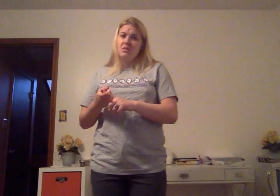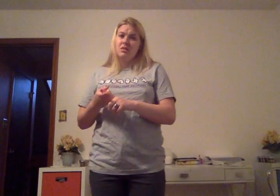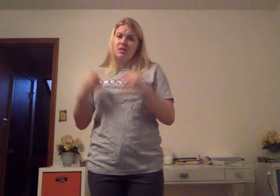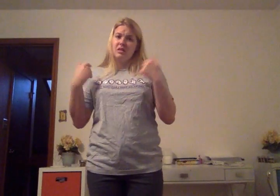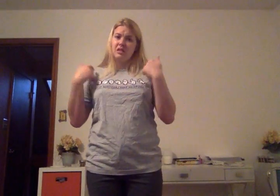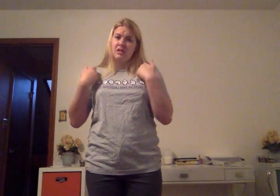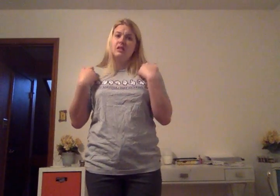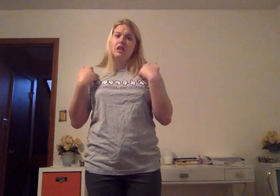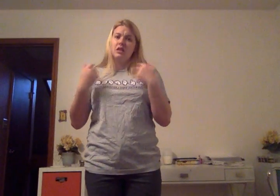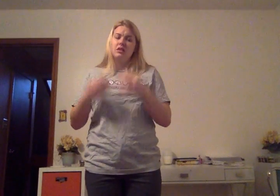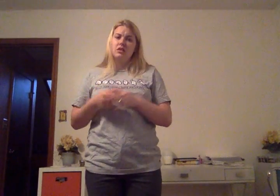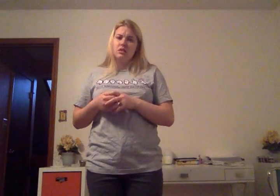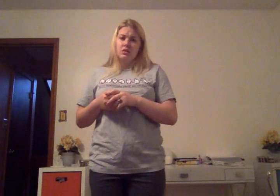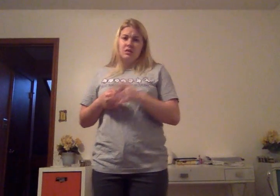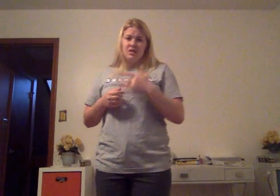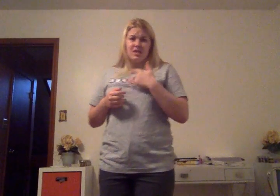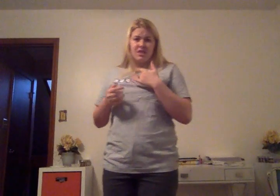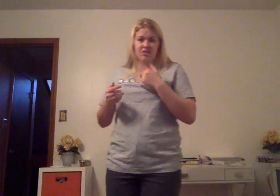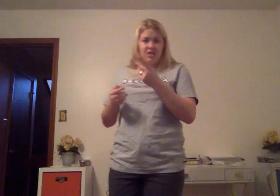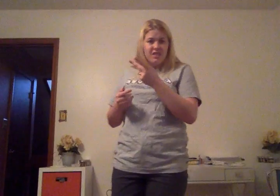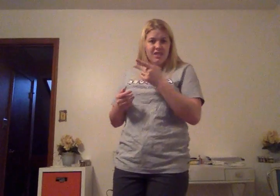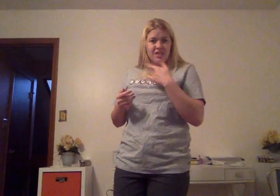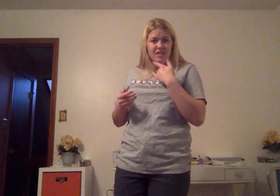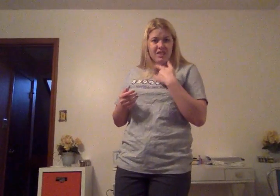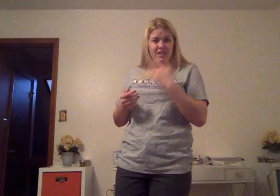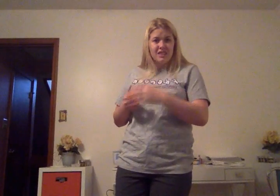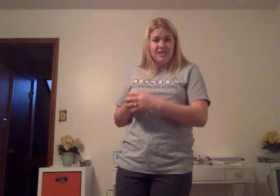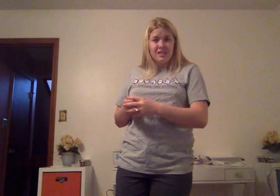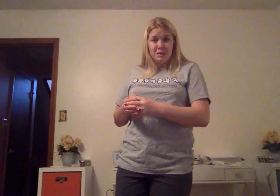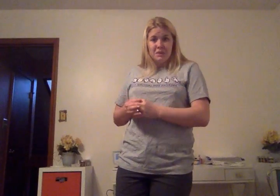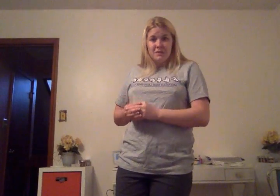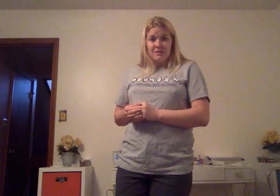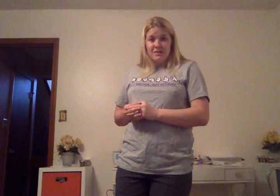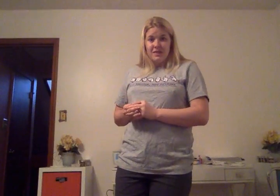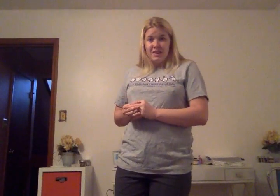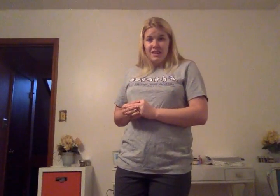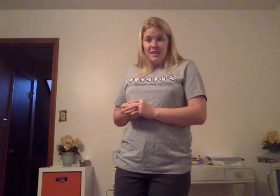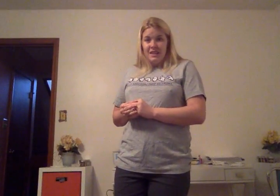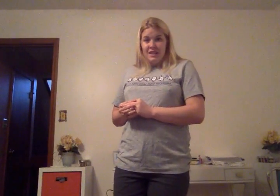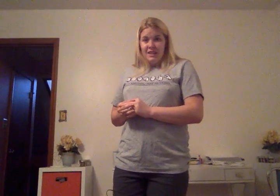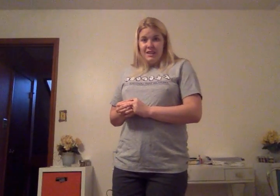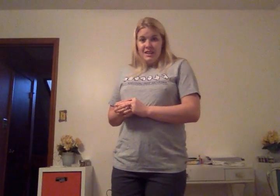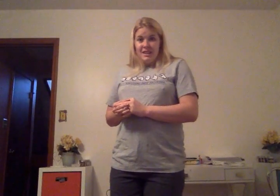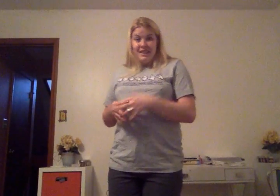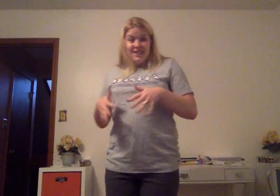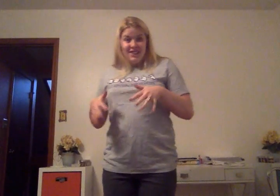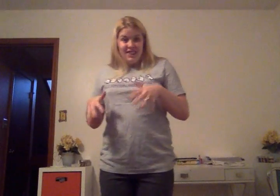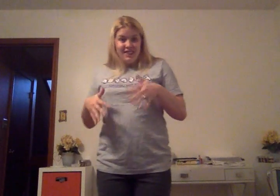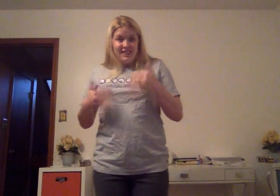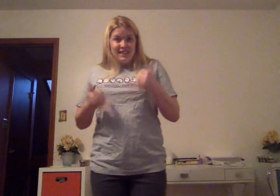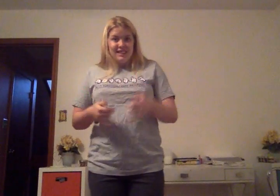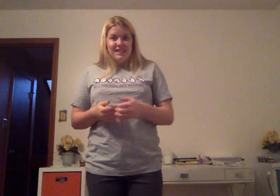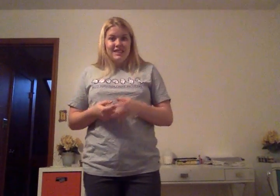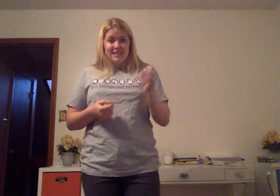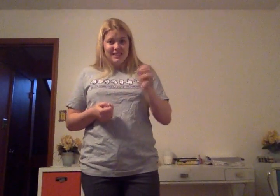first question is, how do you feel? How do both of you feel? Francia? Nervous right now. Yeah, but I feel good.